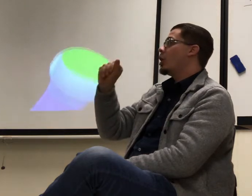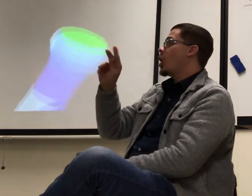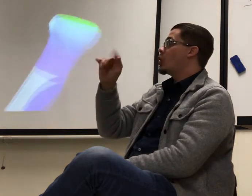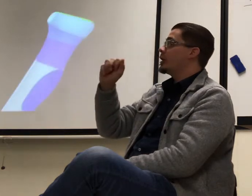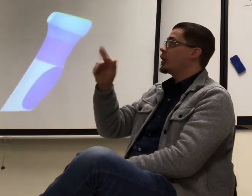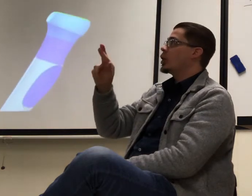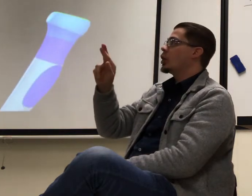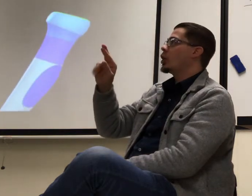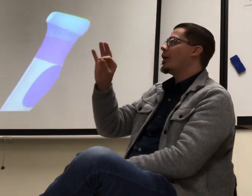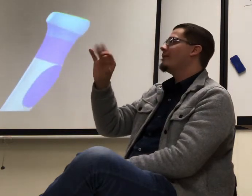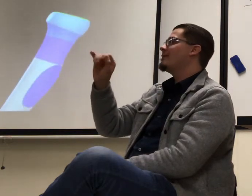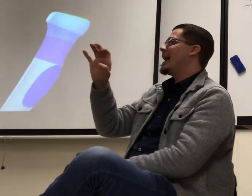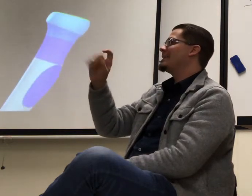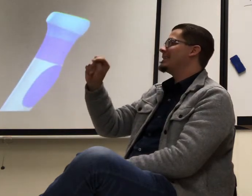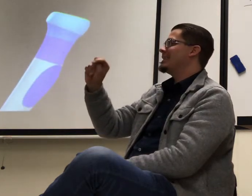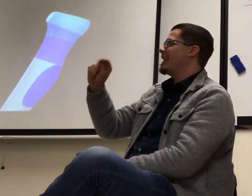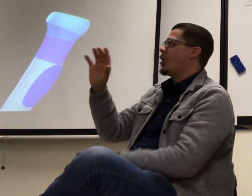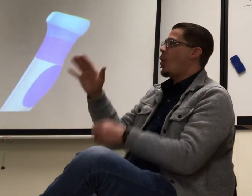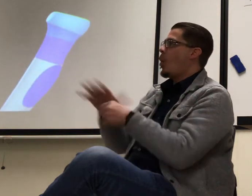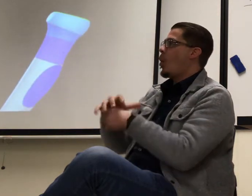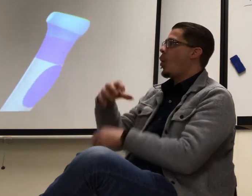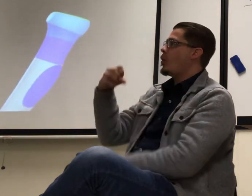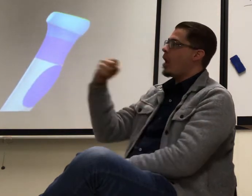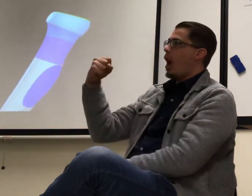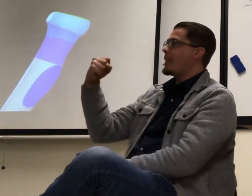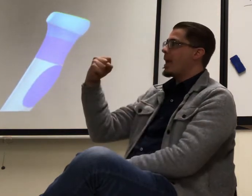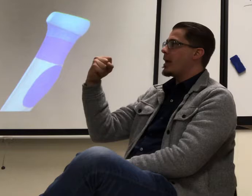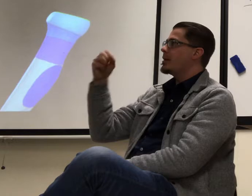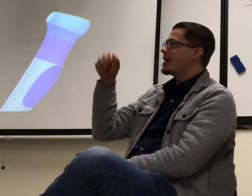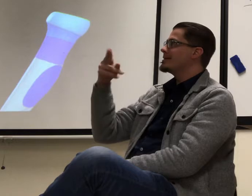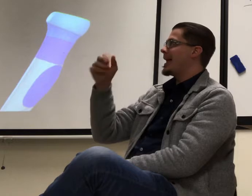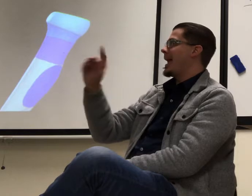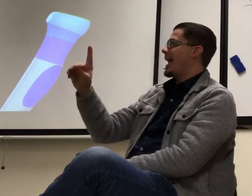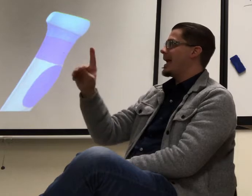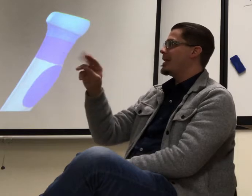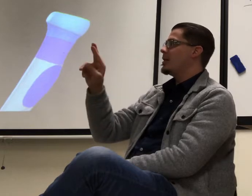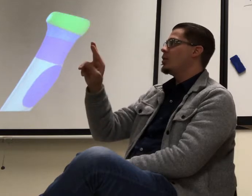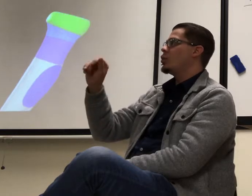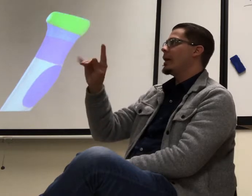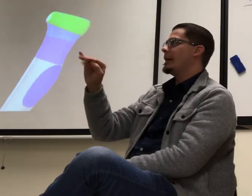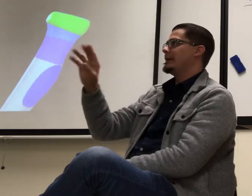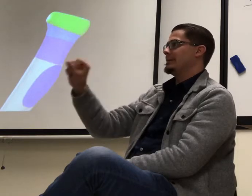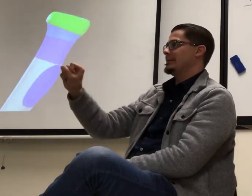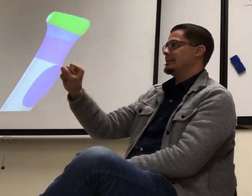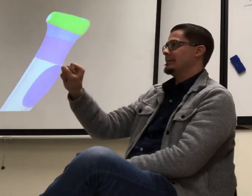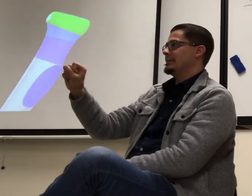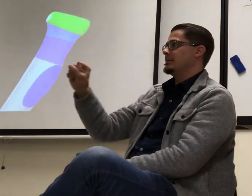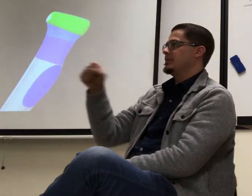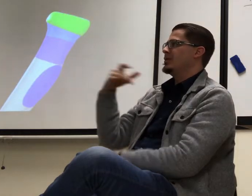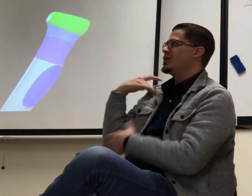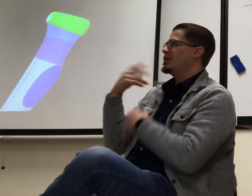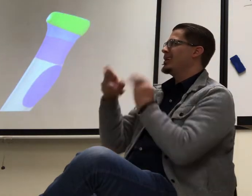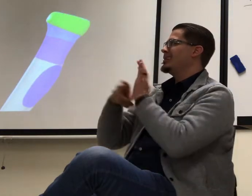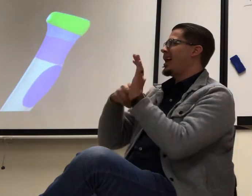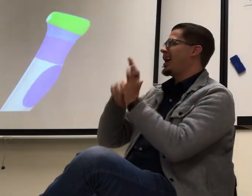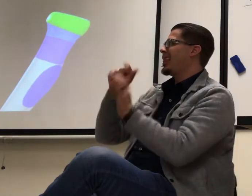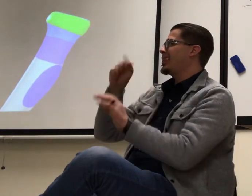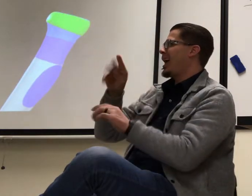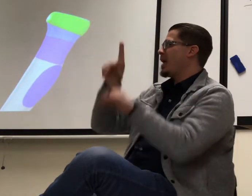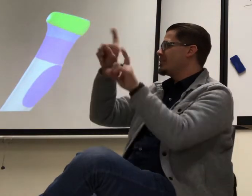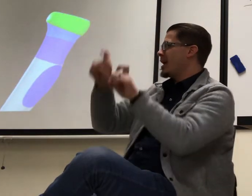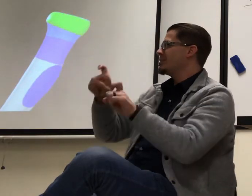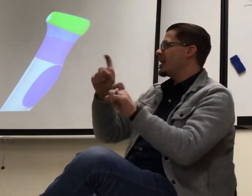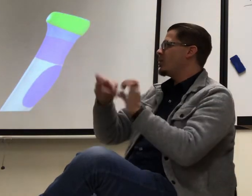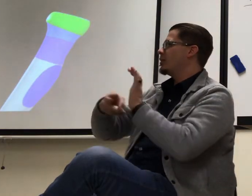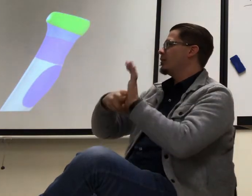of the head of radius. Basically, the whole knob end is the head of the radius. Okay. Usually, when I tag it in a lab practical, I tag